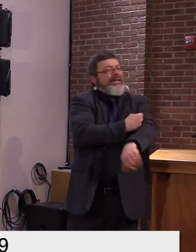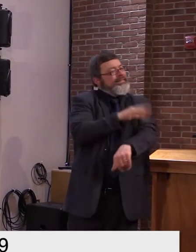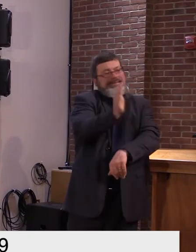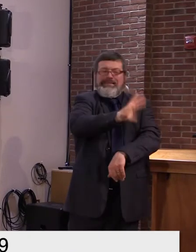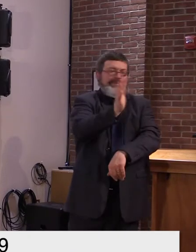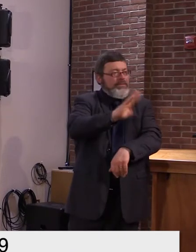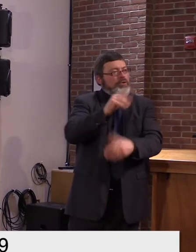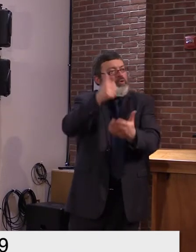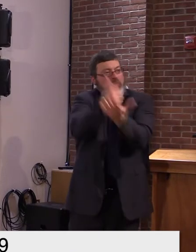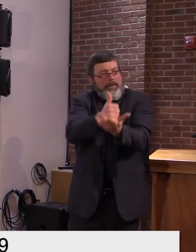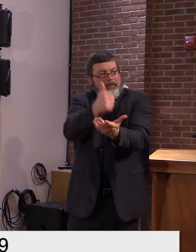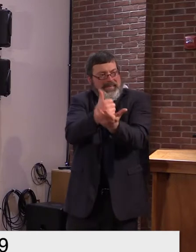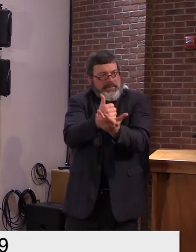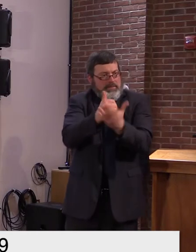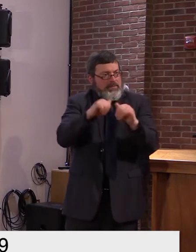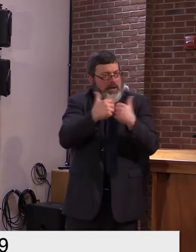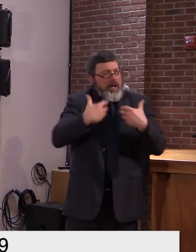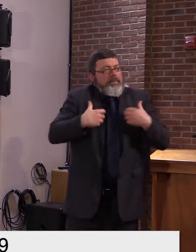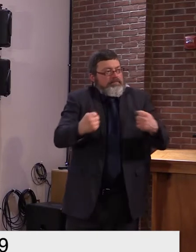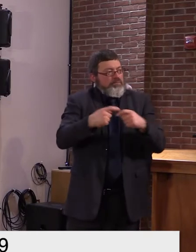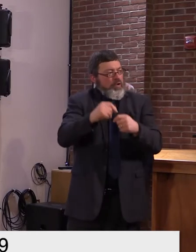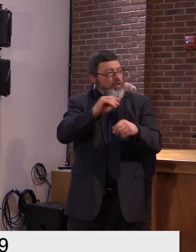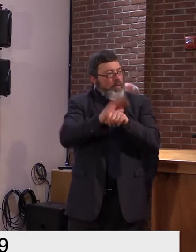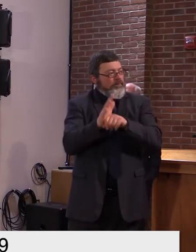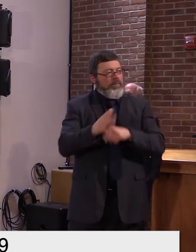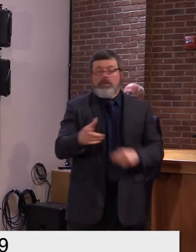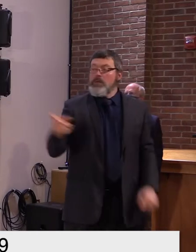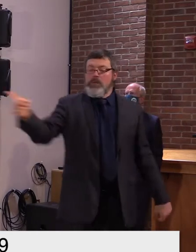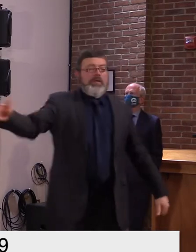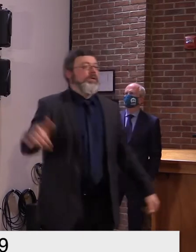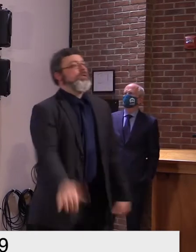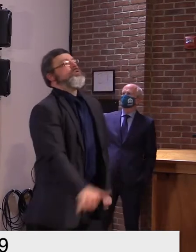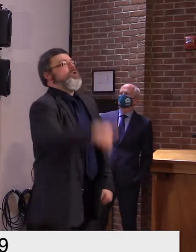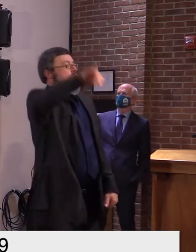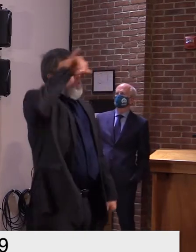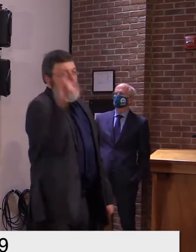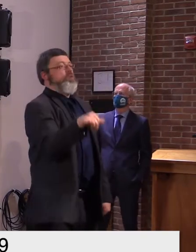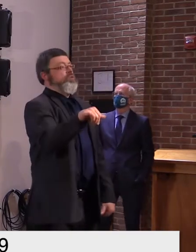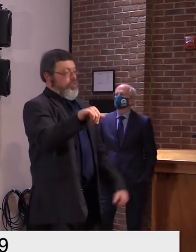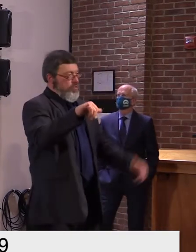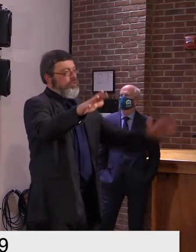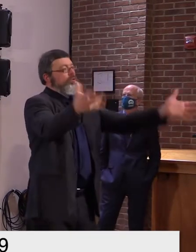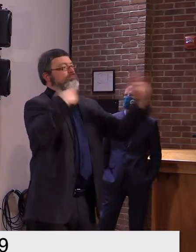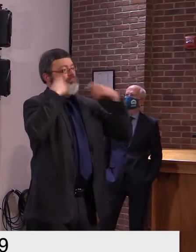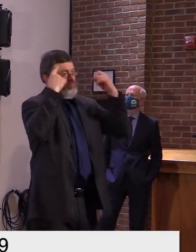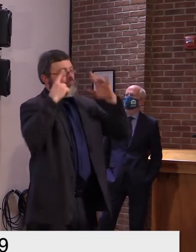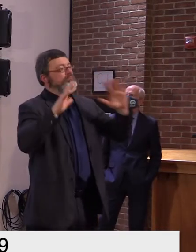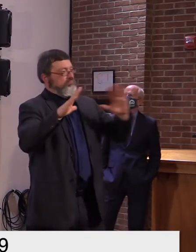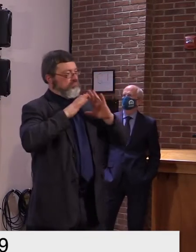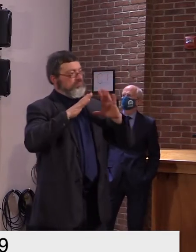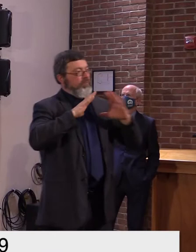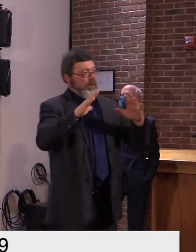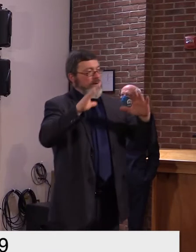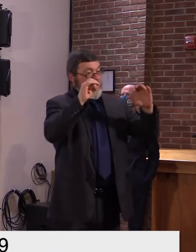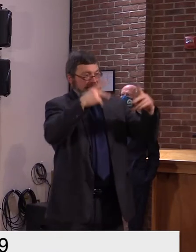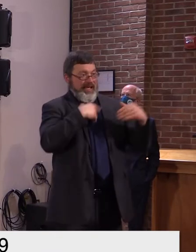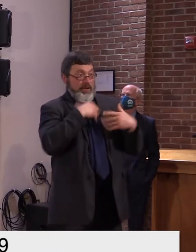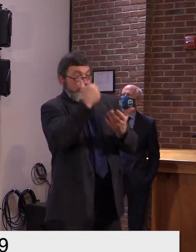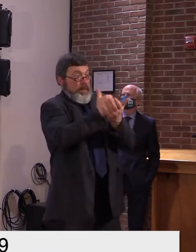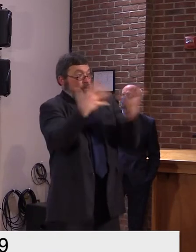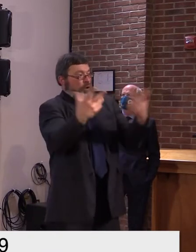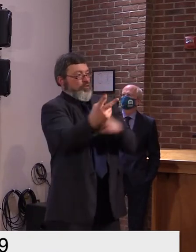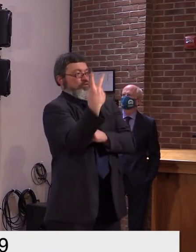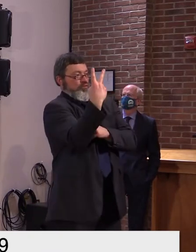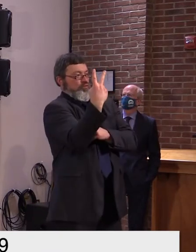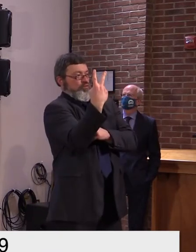two treatments. One is called Regeneron, and the other, I only know it